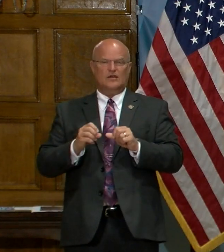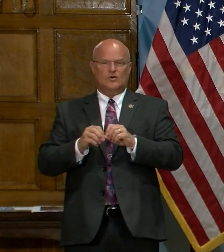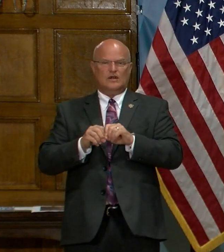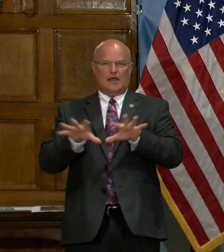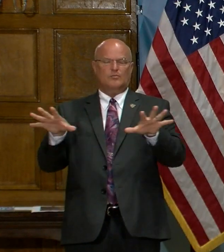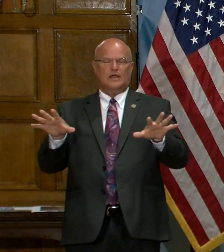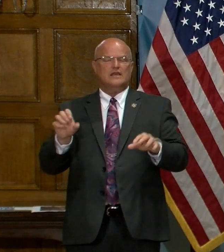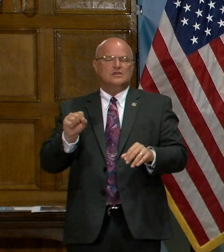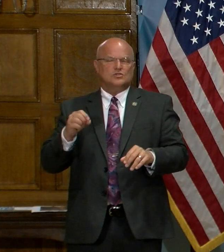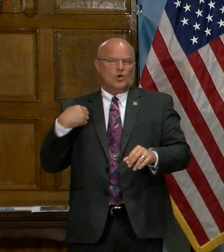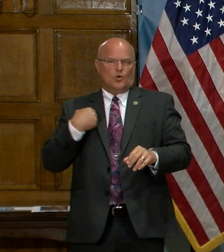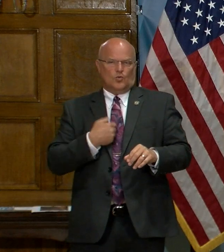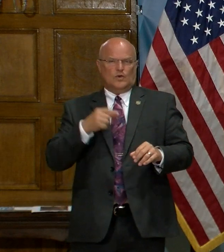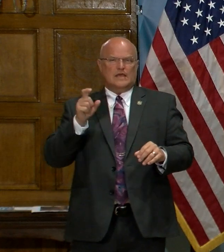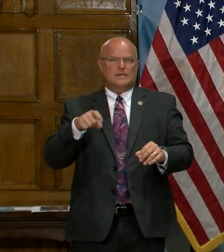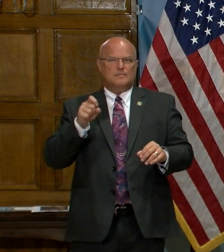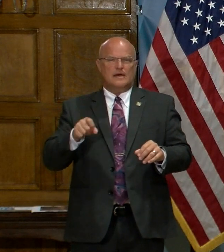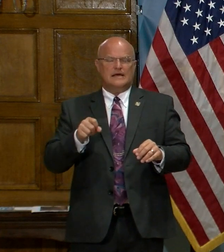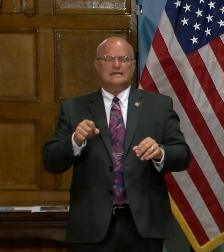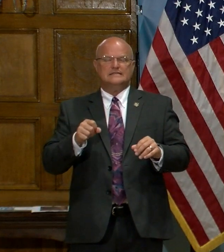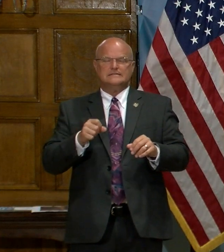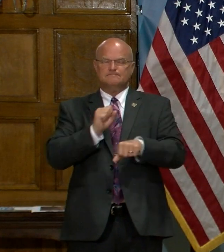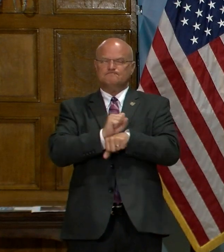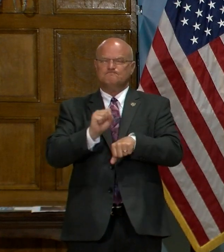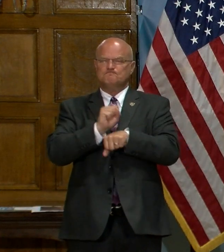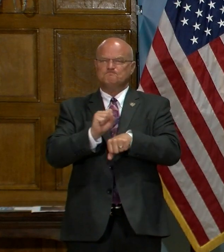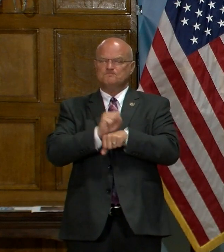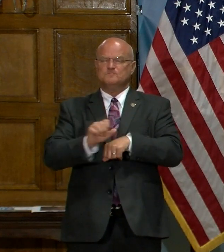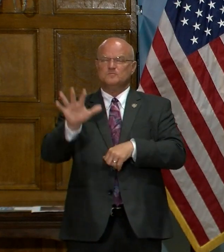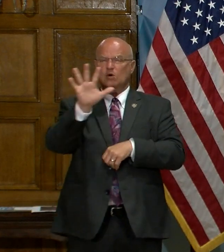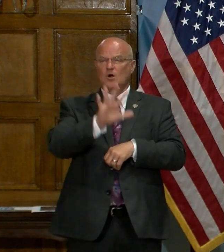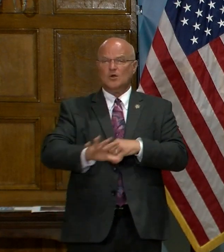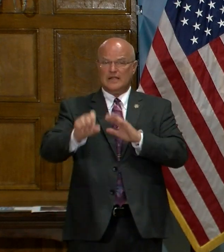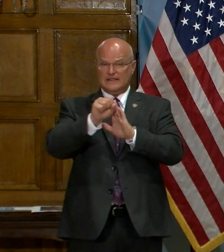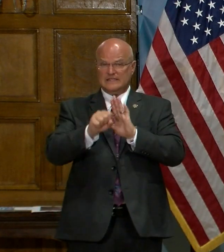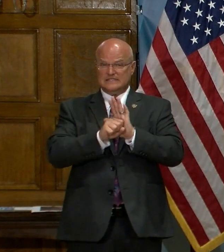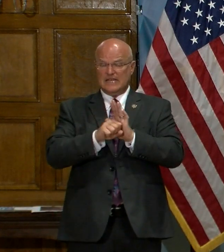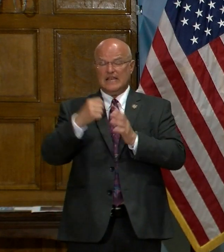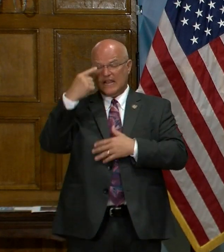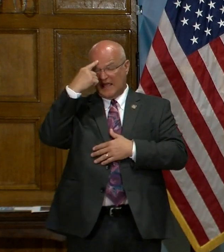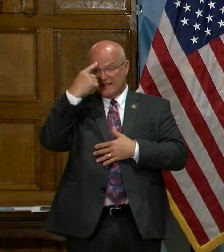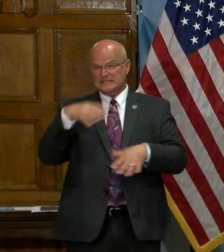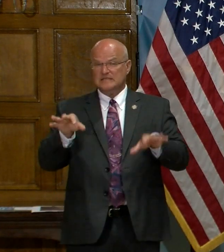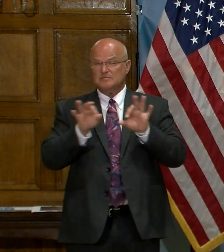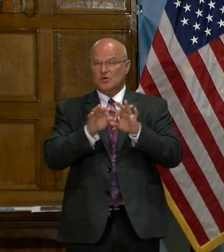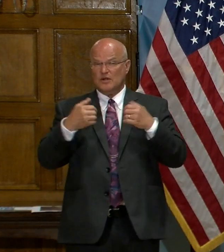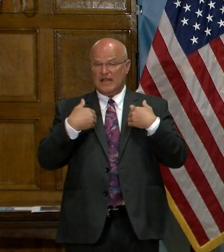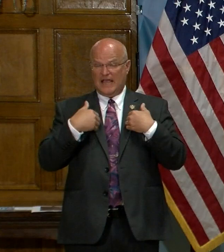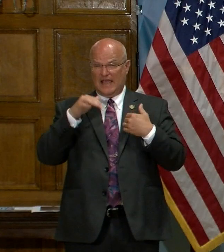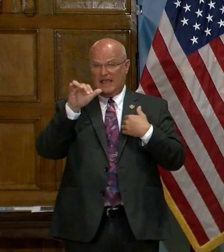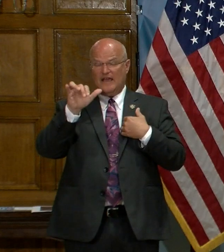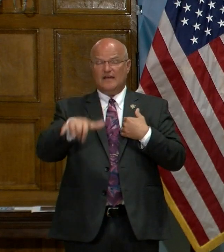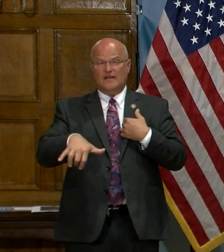an outbreak. And so we have to remain vigilant across the state, and I think it's been important to have